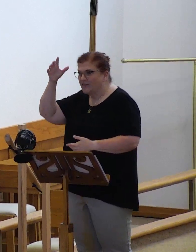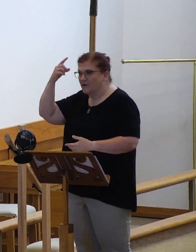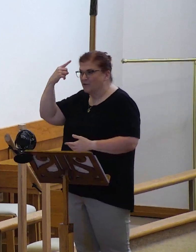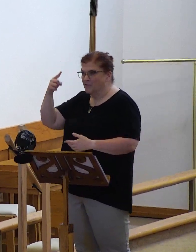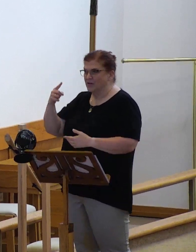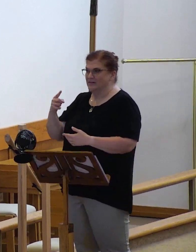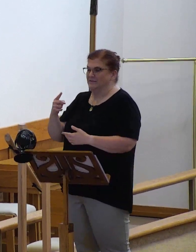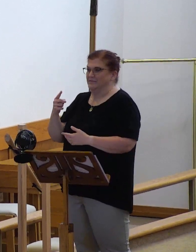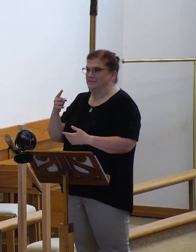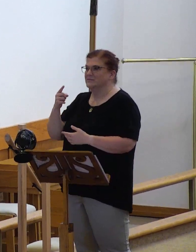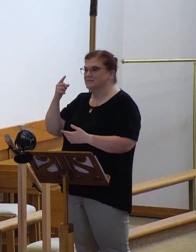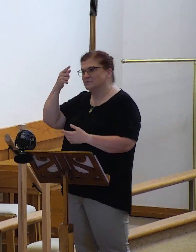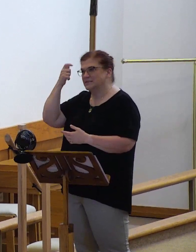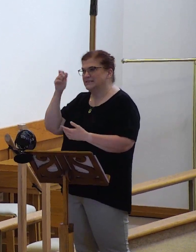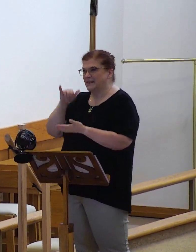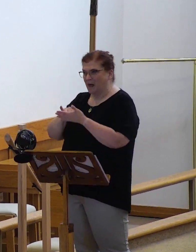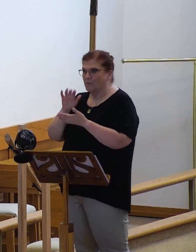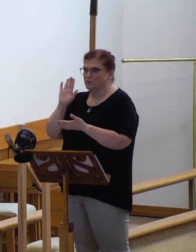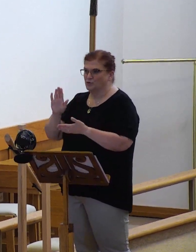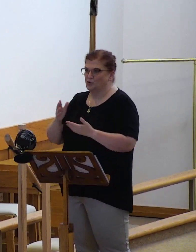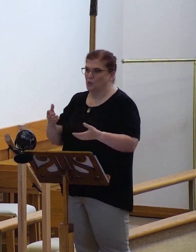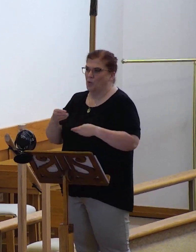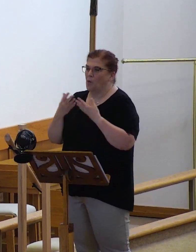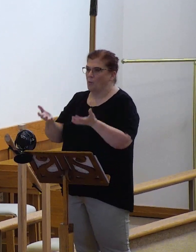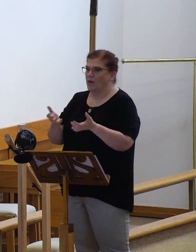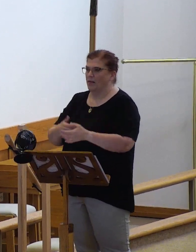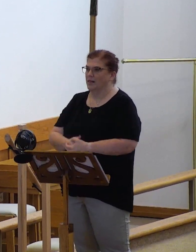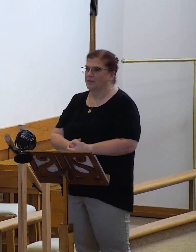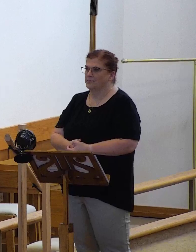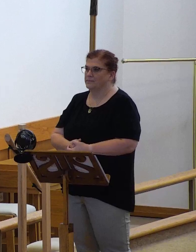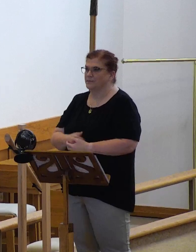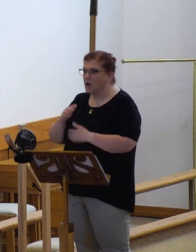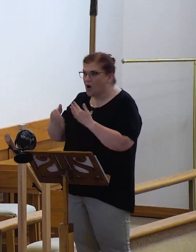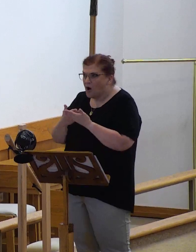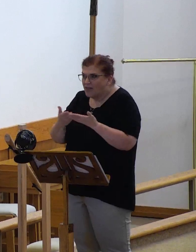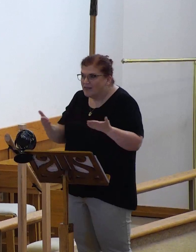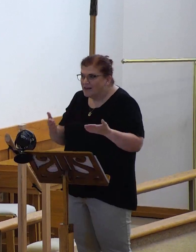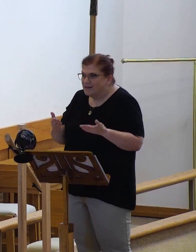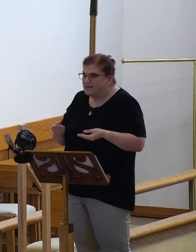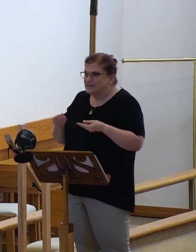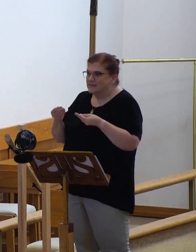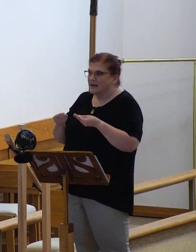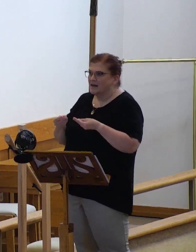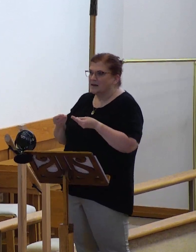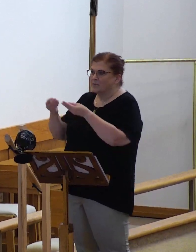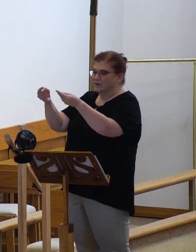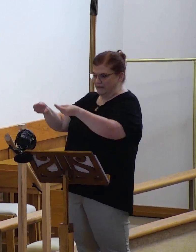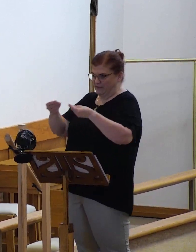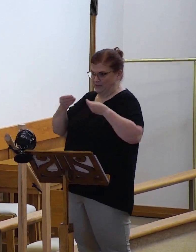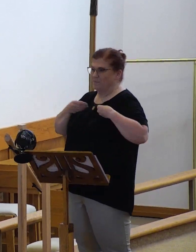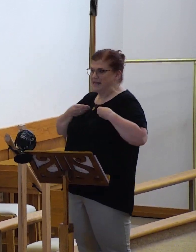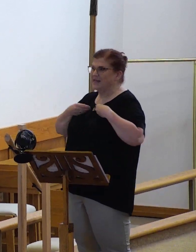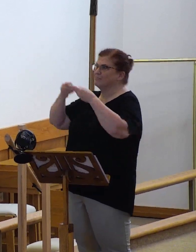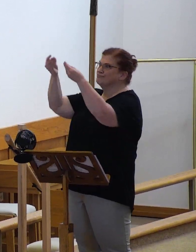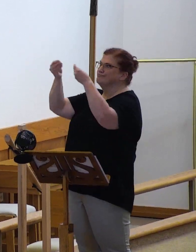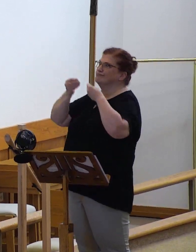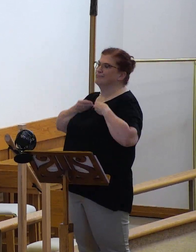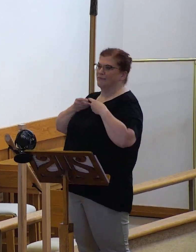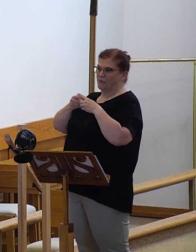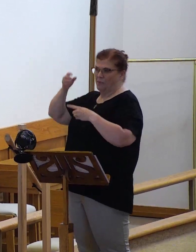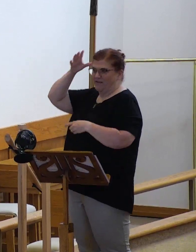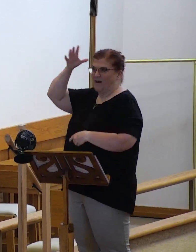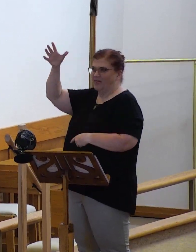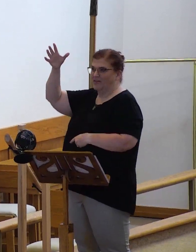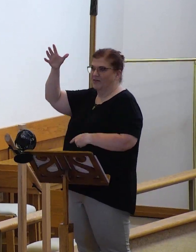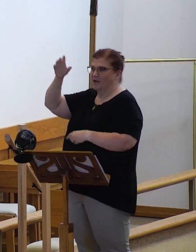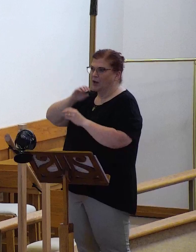such was your gracious will. All things have been handed over to me by my Father,